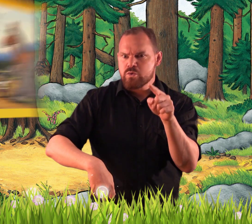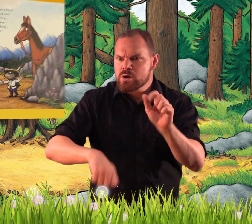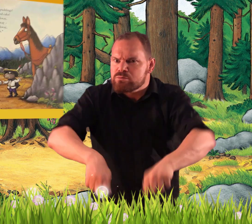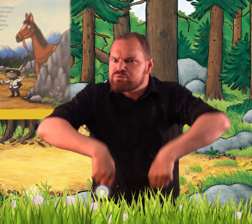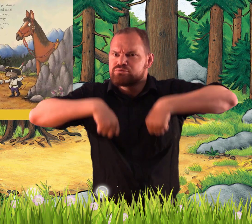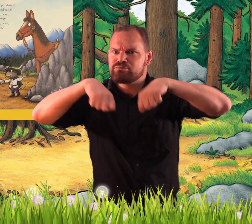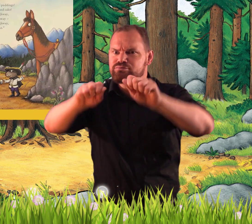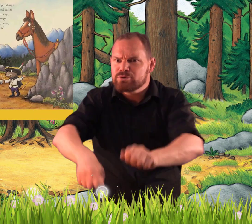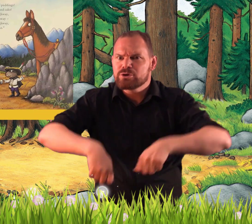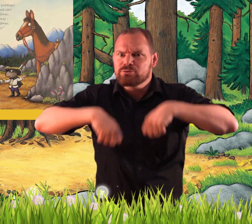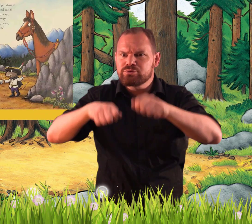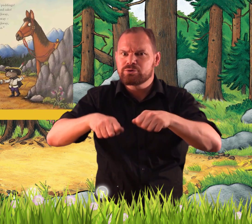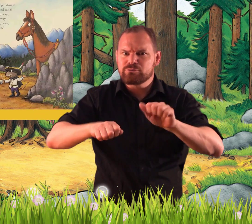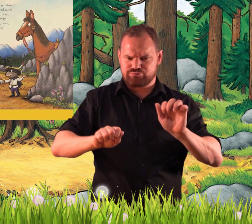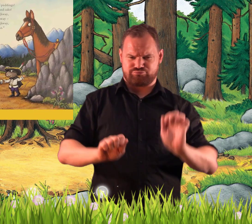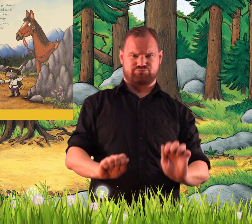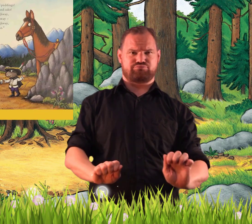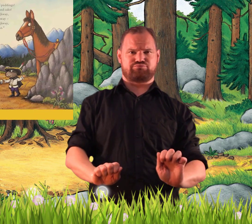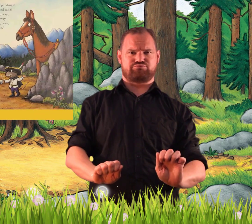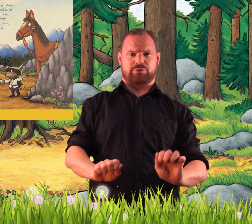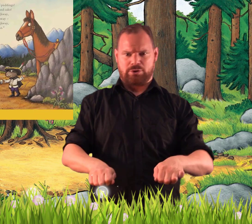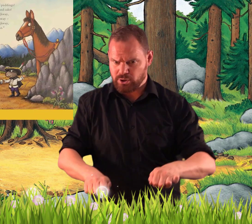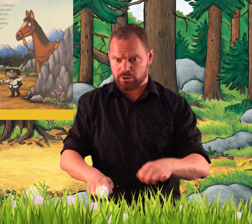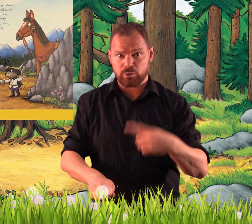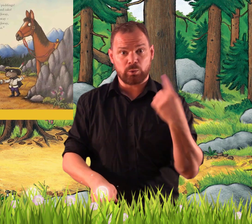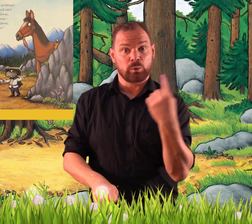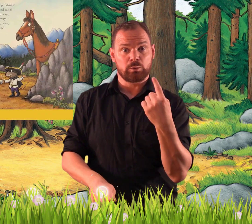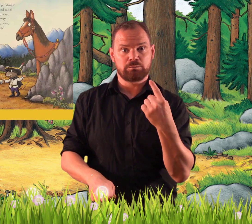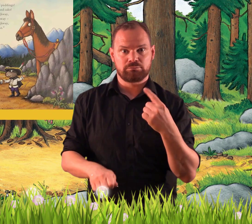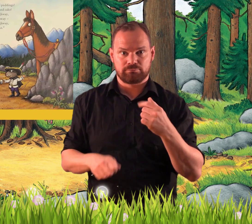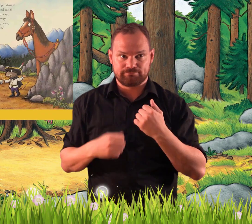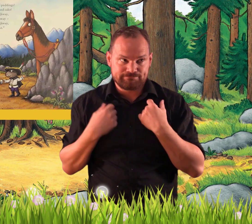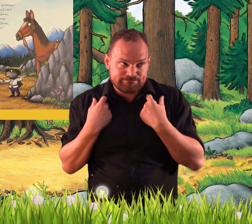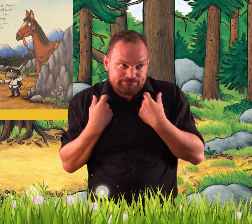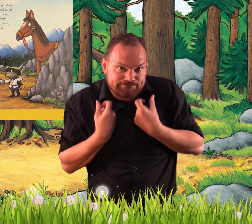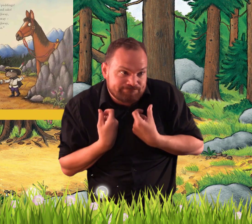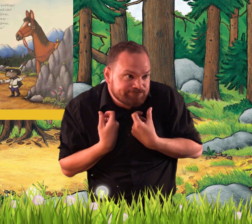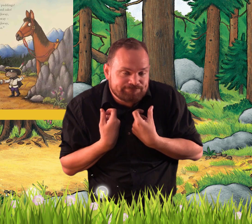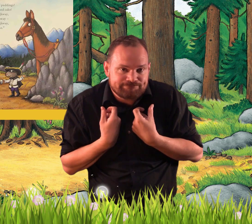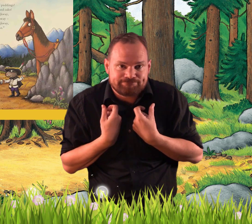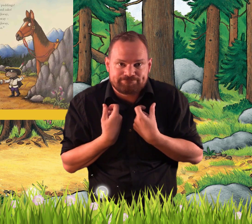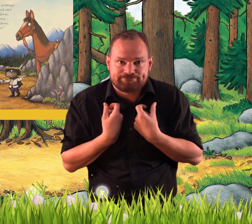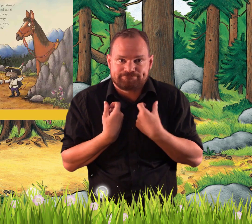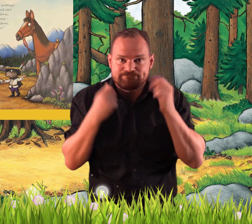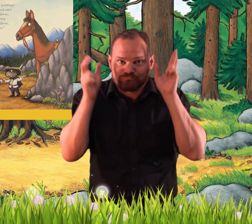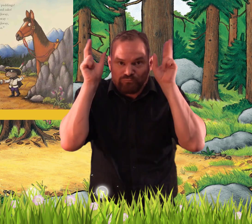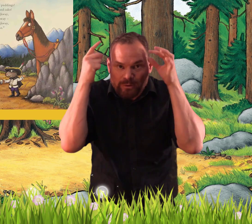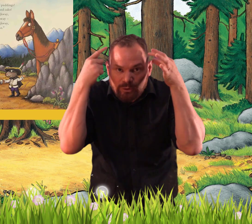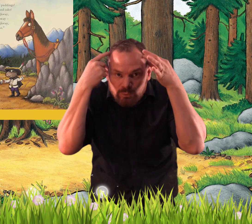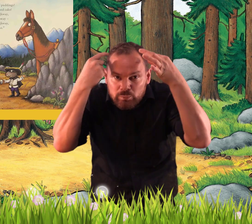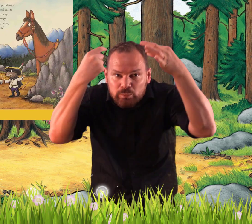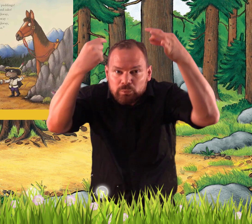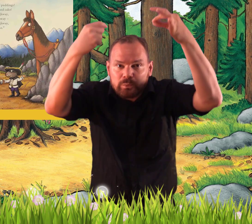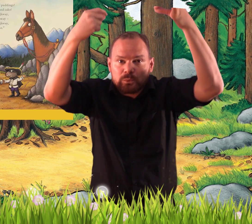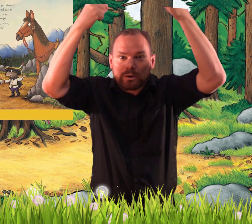someone. Who could it be? He rode up to them and stopped. It was a rabbit wearing a